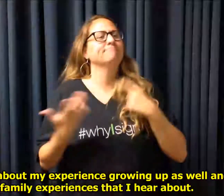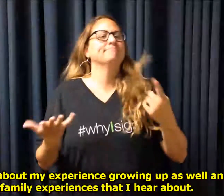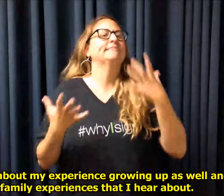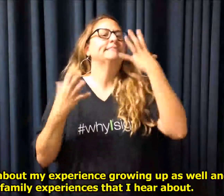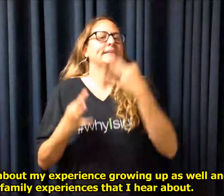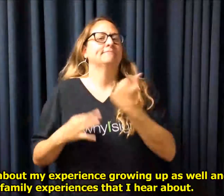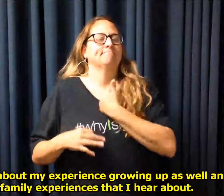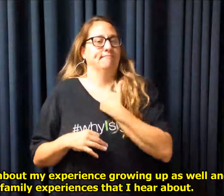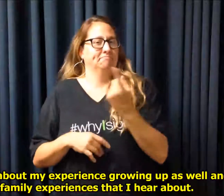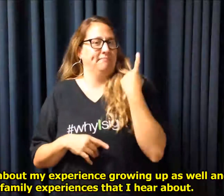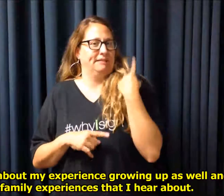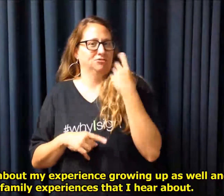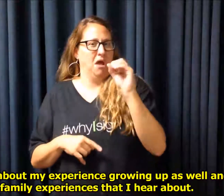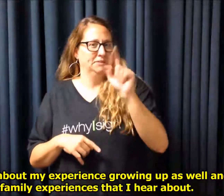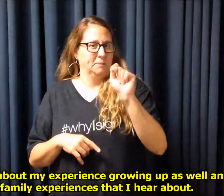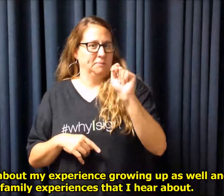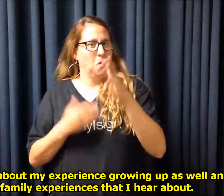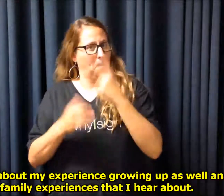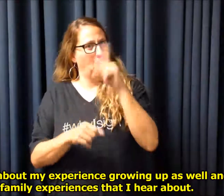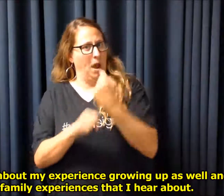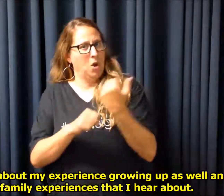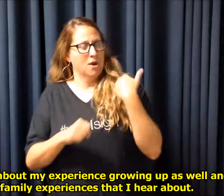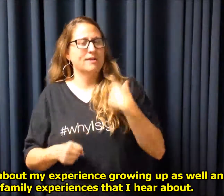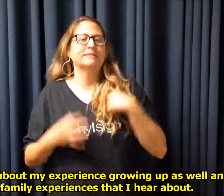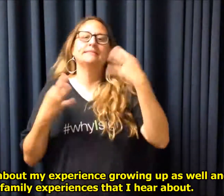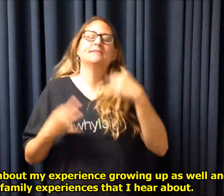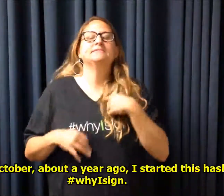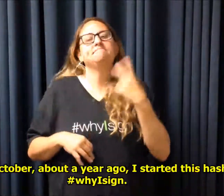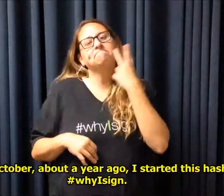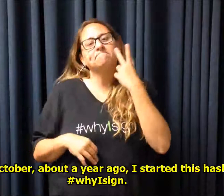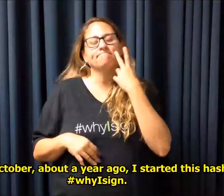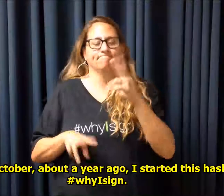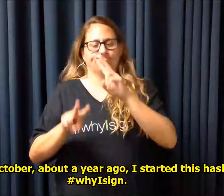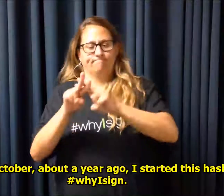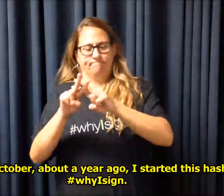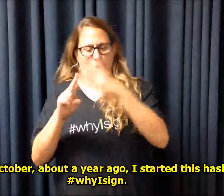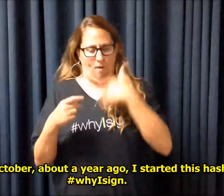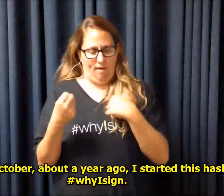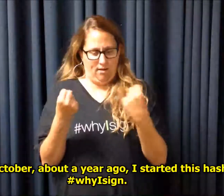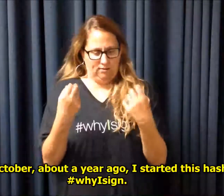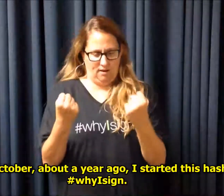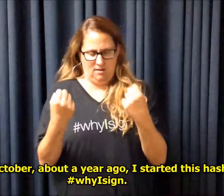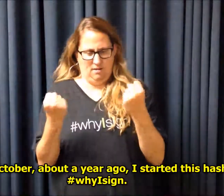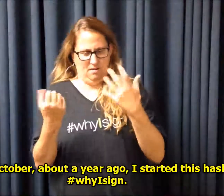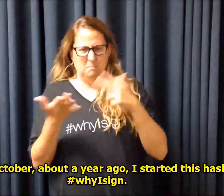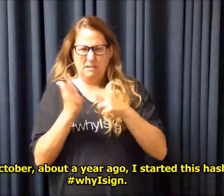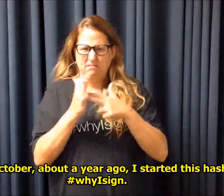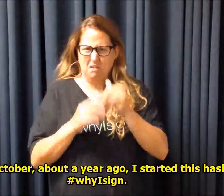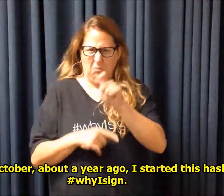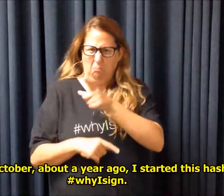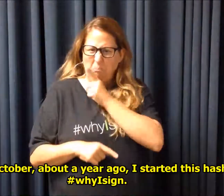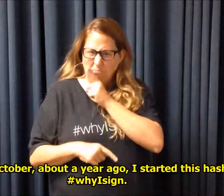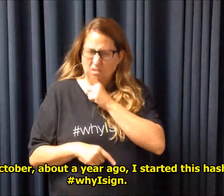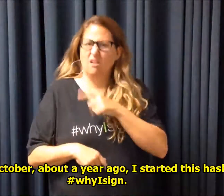growing up as well and the family experiences that I hear about. So last October, about a year ago, I started this hashtag